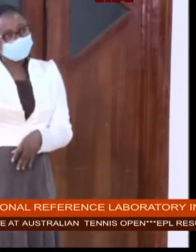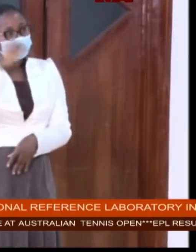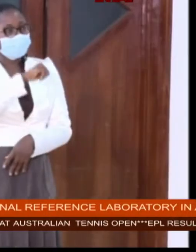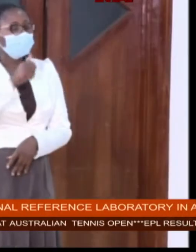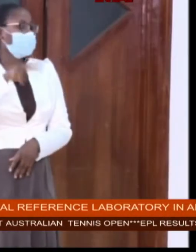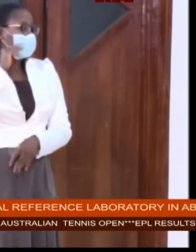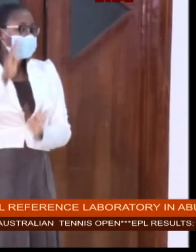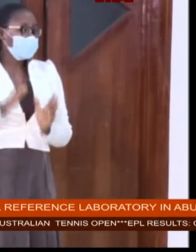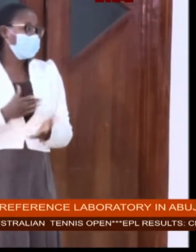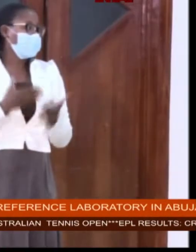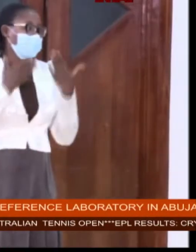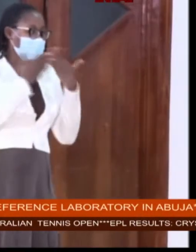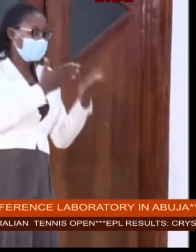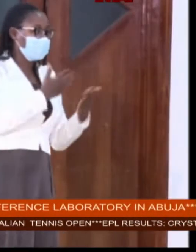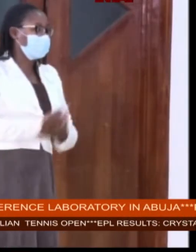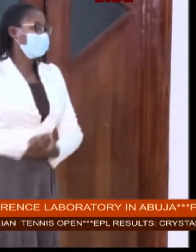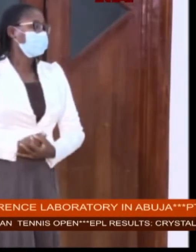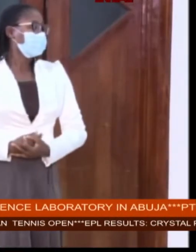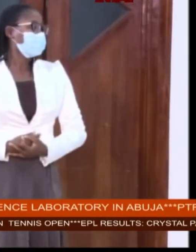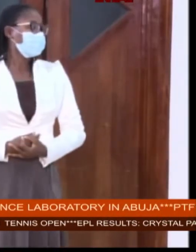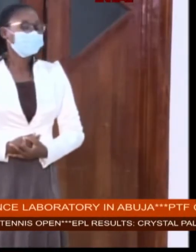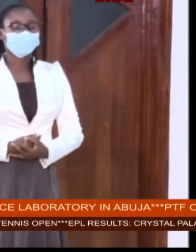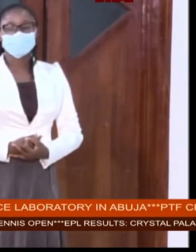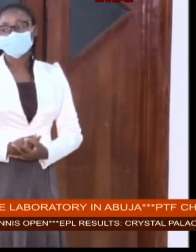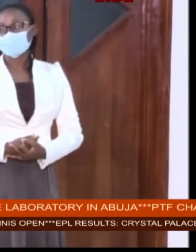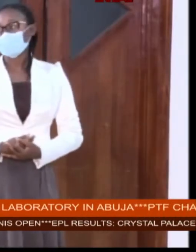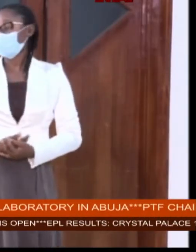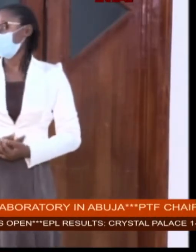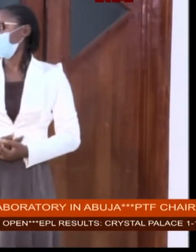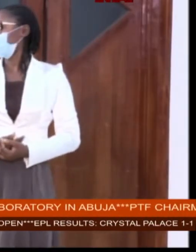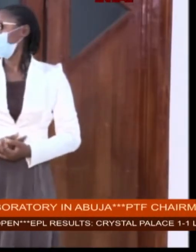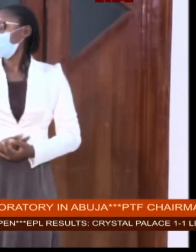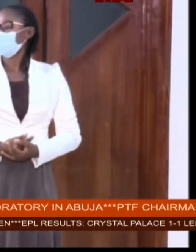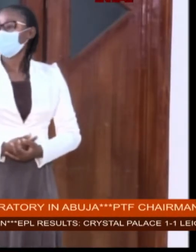every other Nigerian? Thank you.